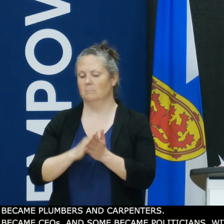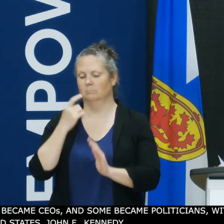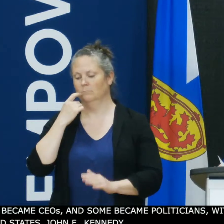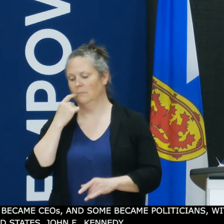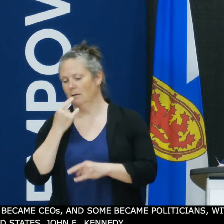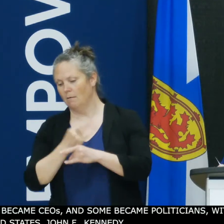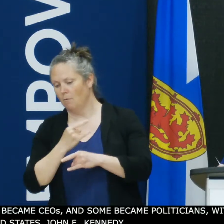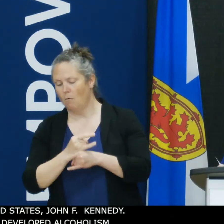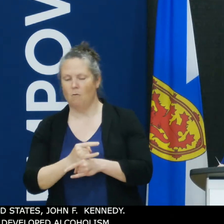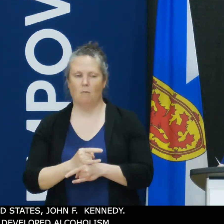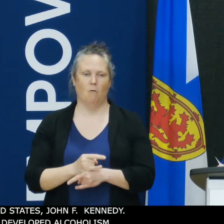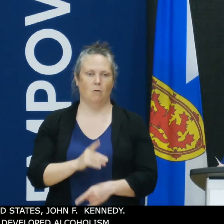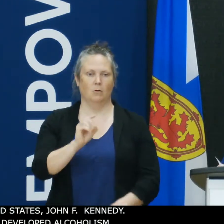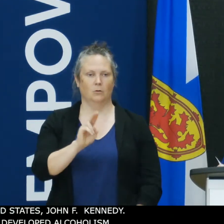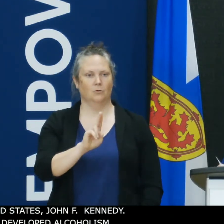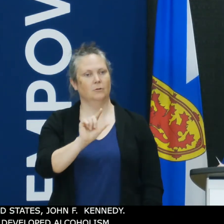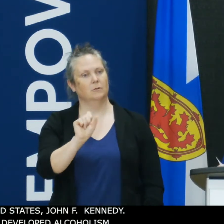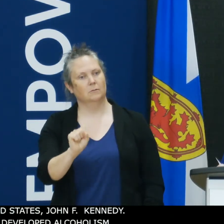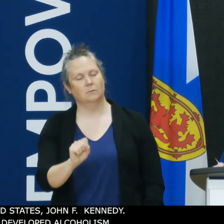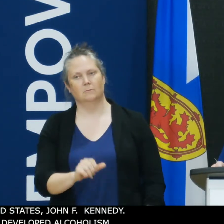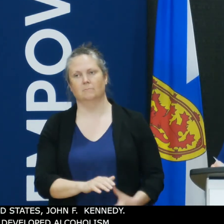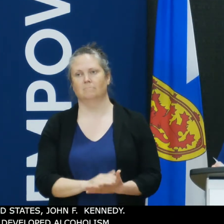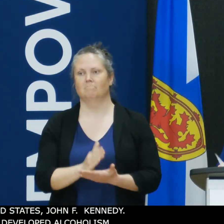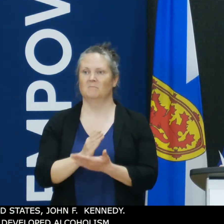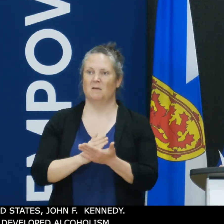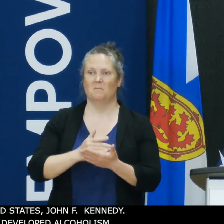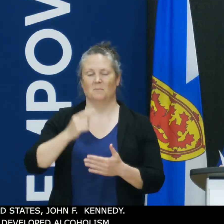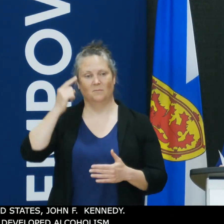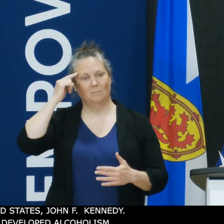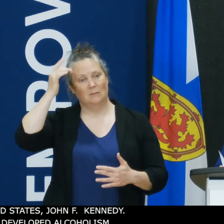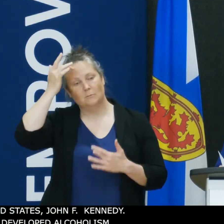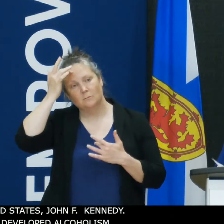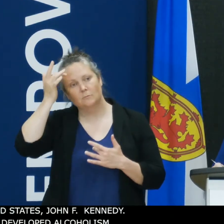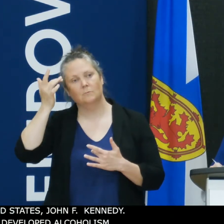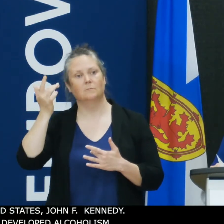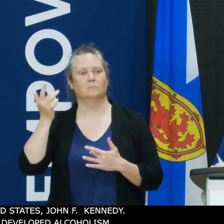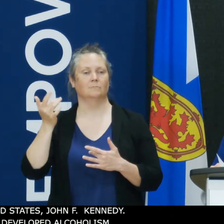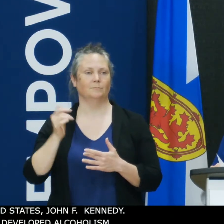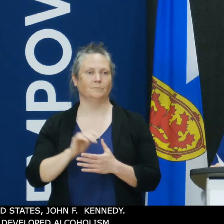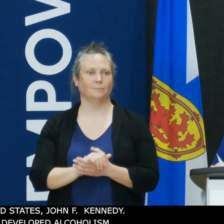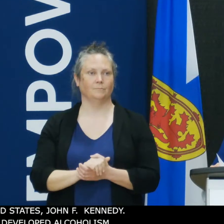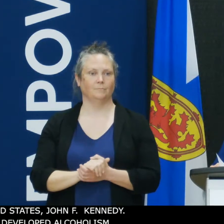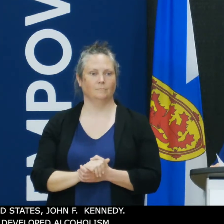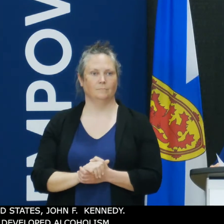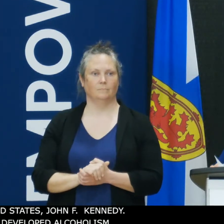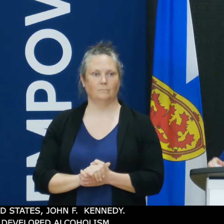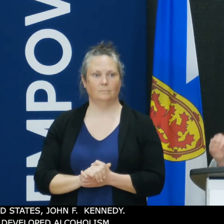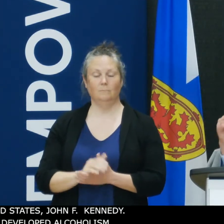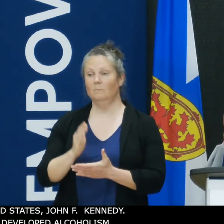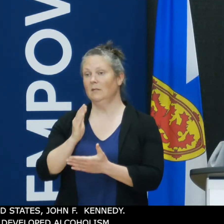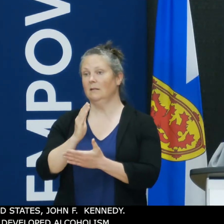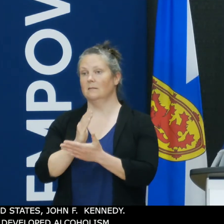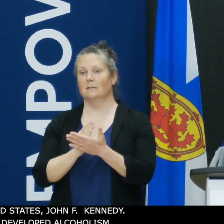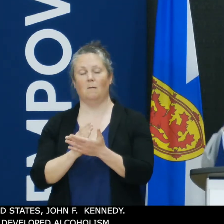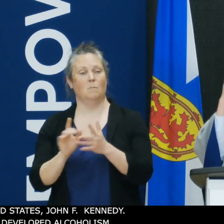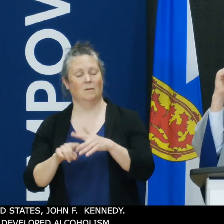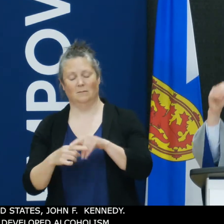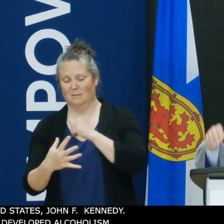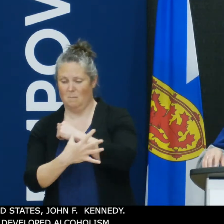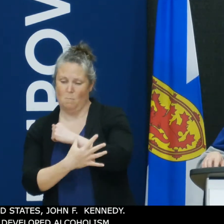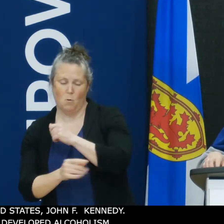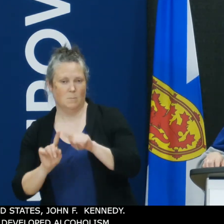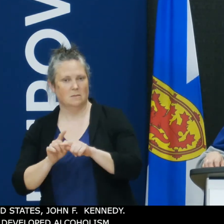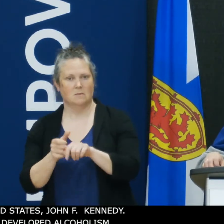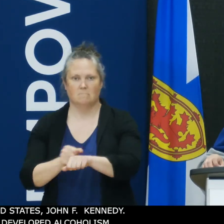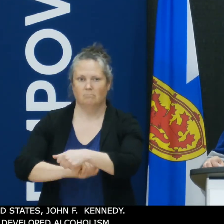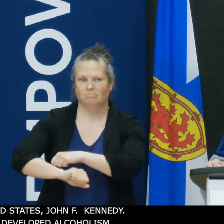suffered from drug abuse, some suffered from mental illness, and some went from the social ladder and climbed it from the bottom to the